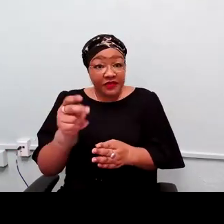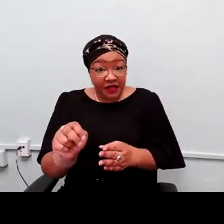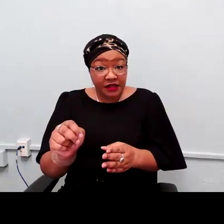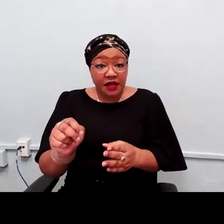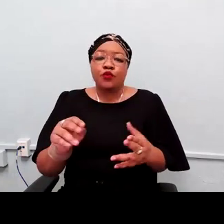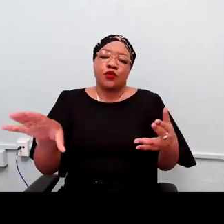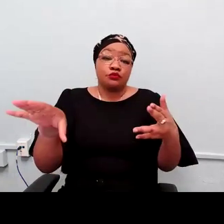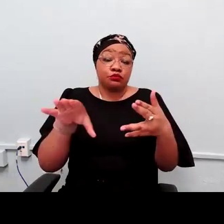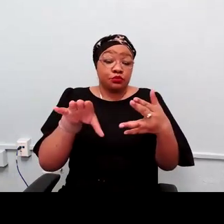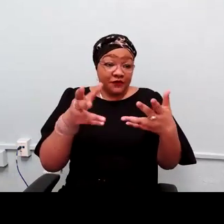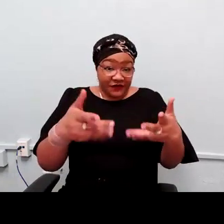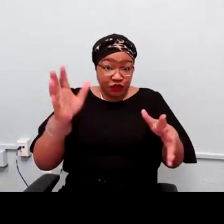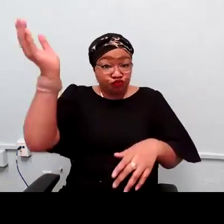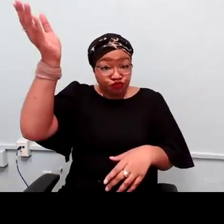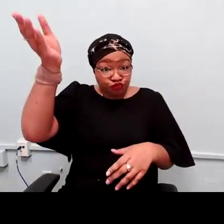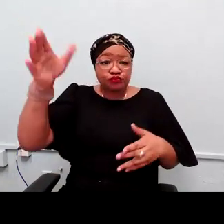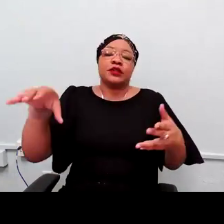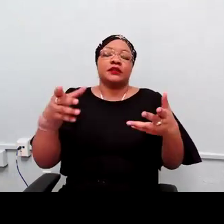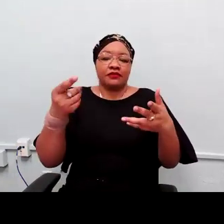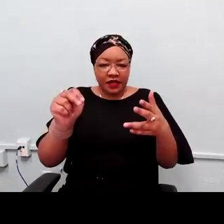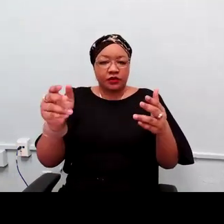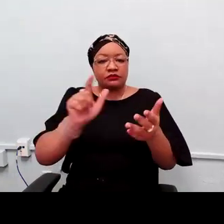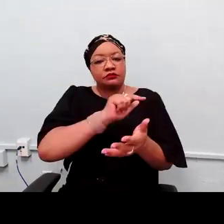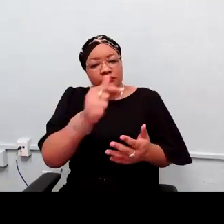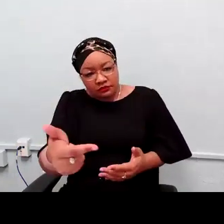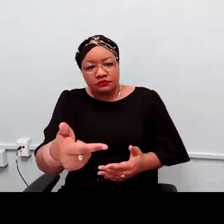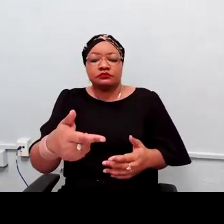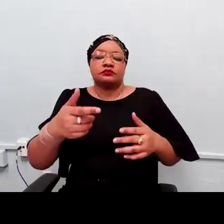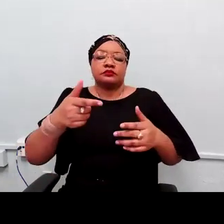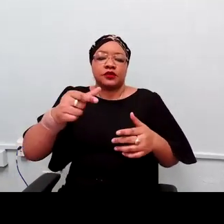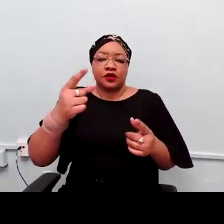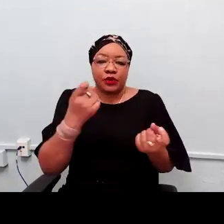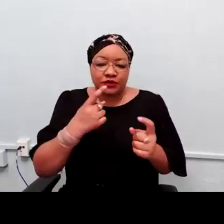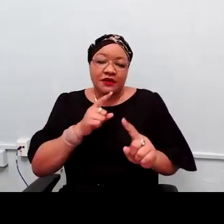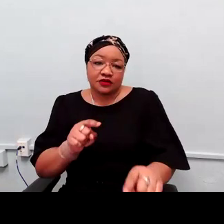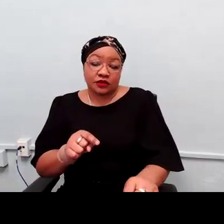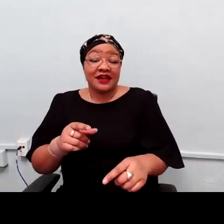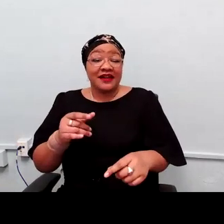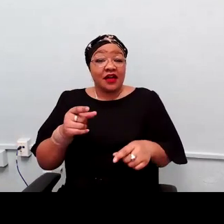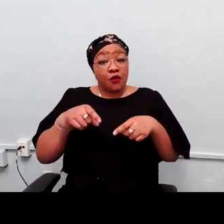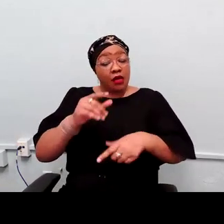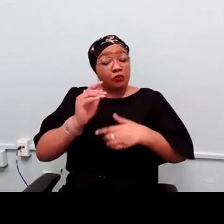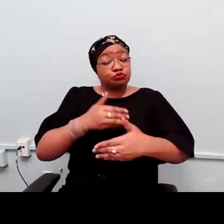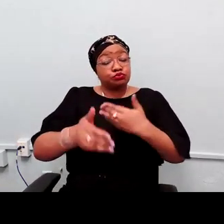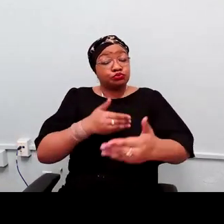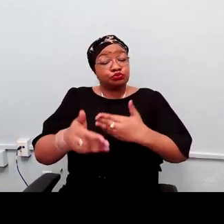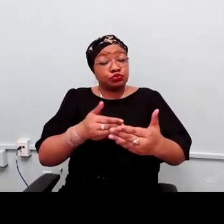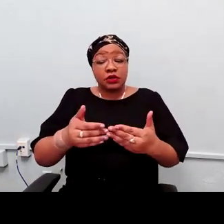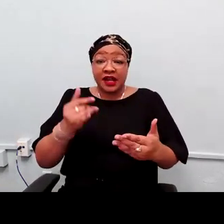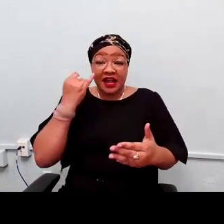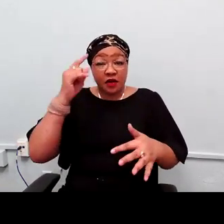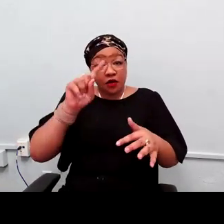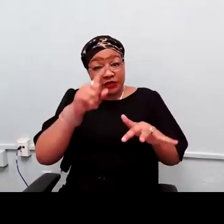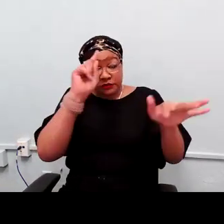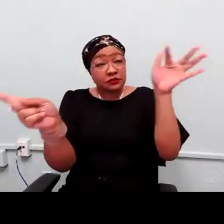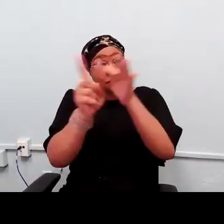go, anything that pops up, any questions you have, any things you want to know more about, because I could talk about any of these things for